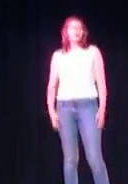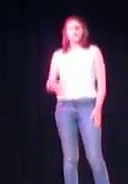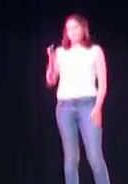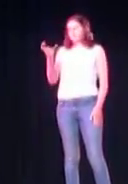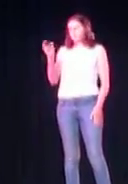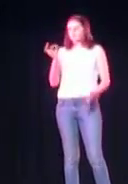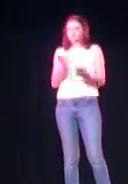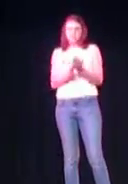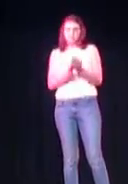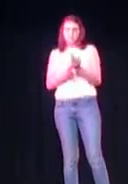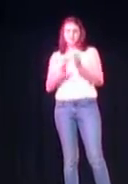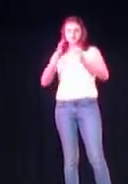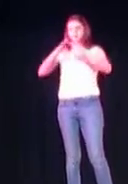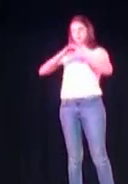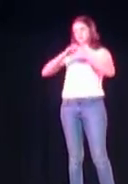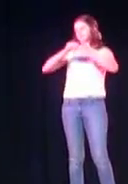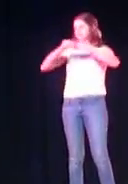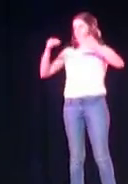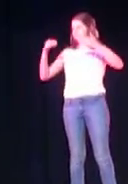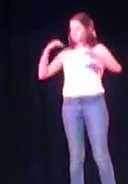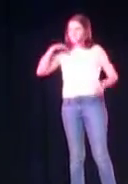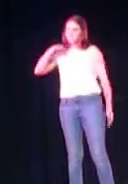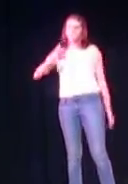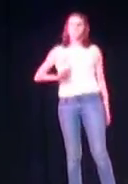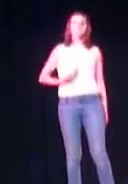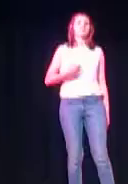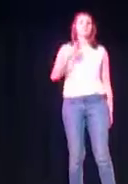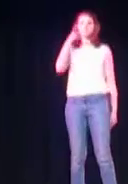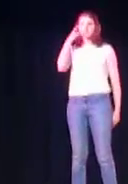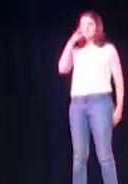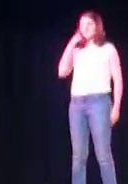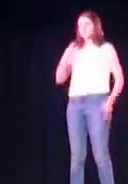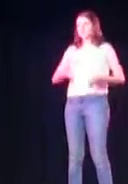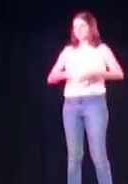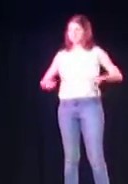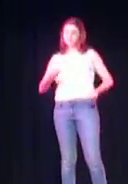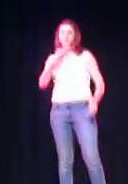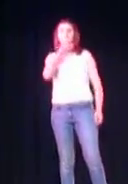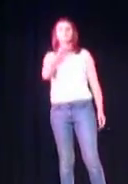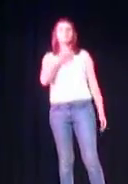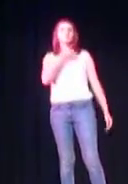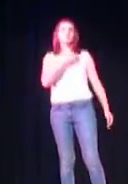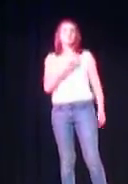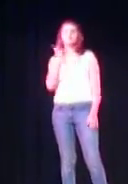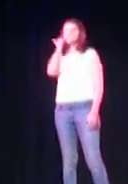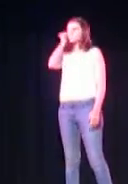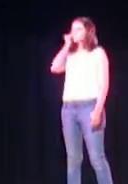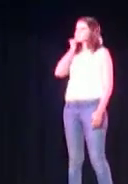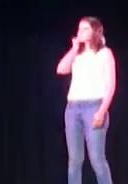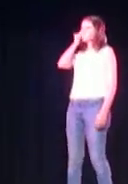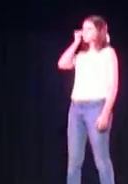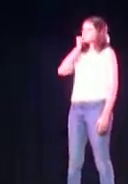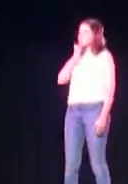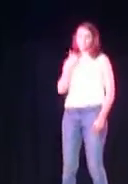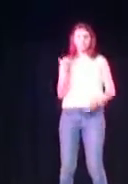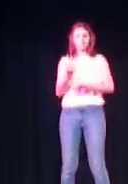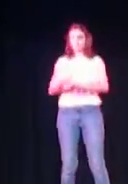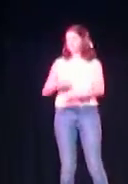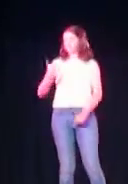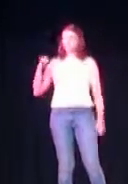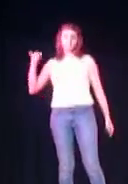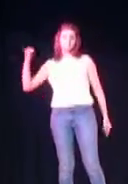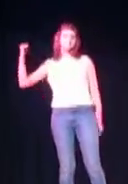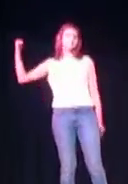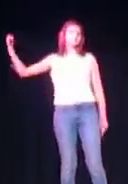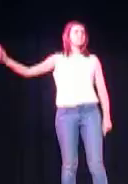Lose change and snow Beauty I tried to grow, for girls